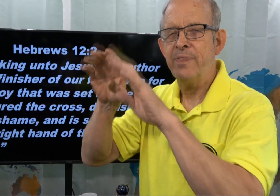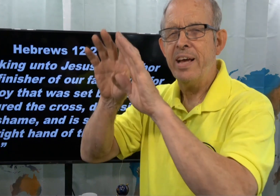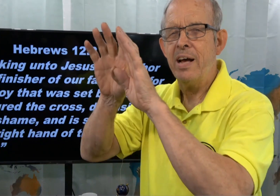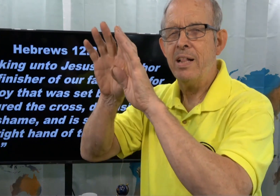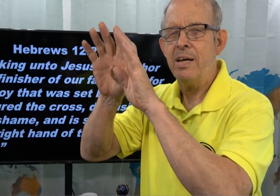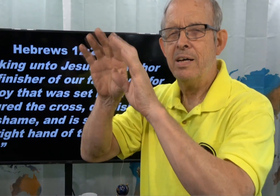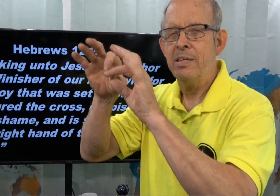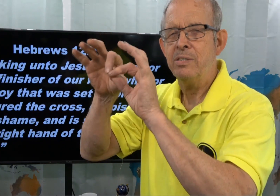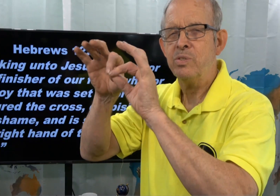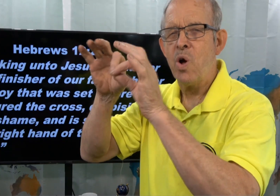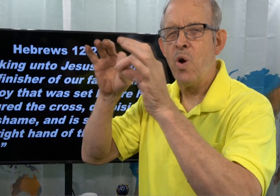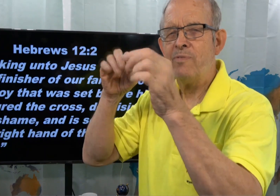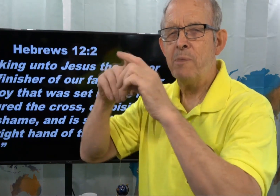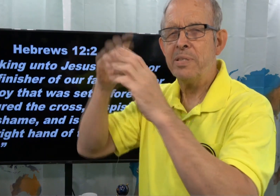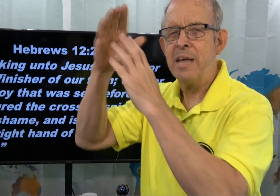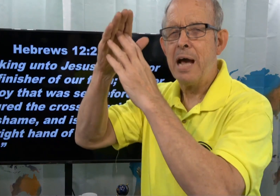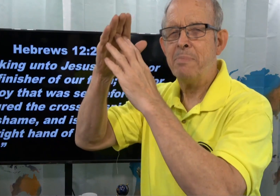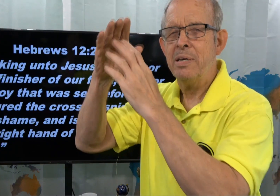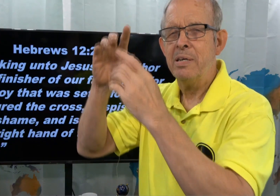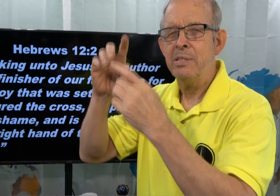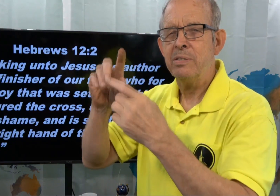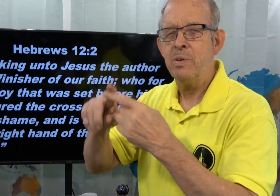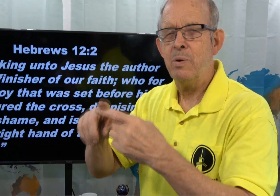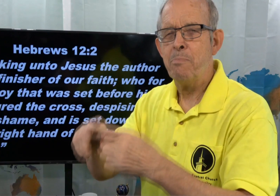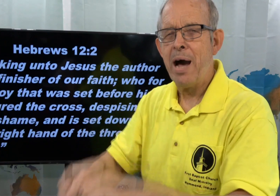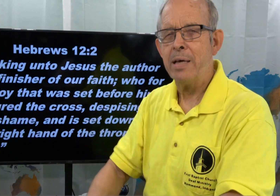fell, told from top to bottom.